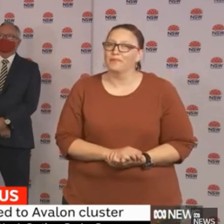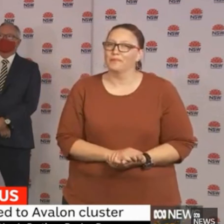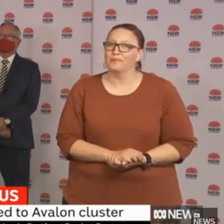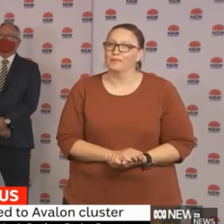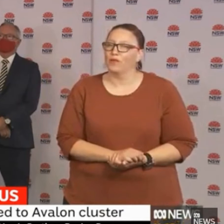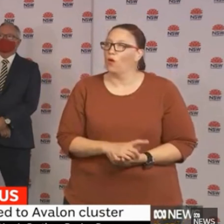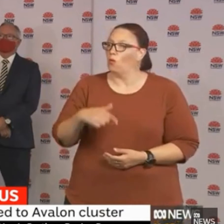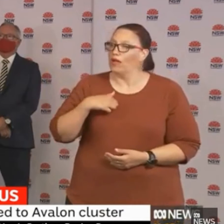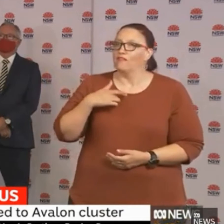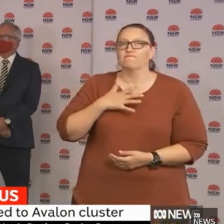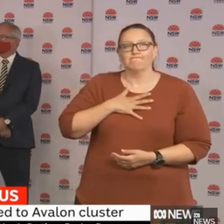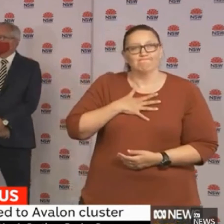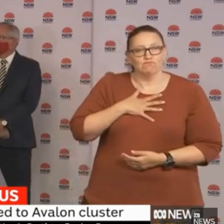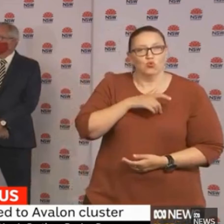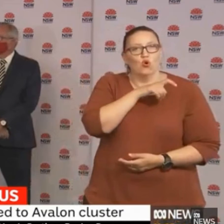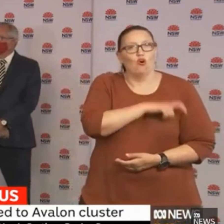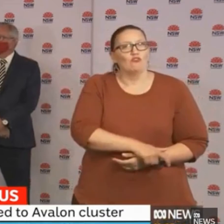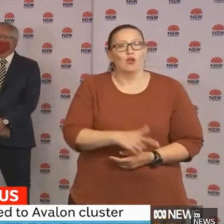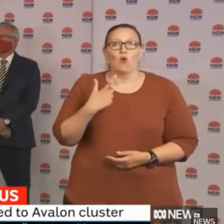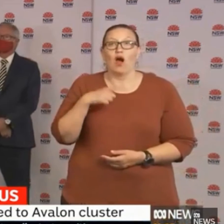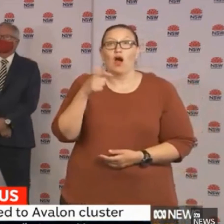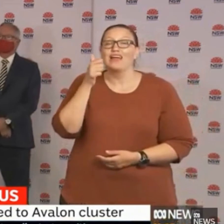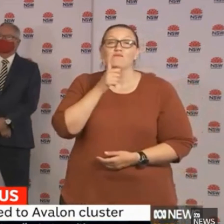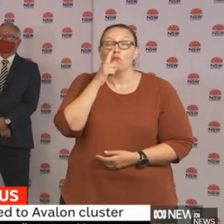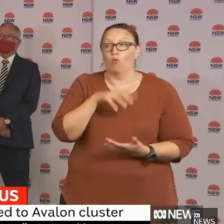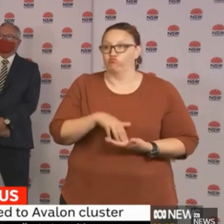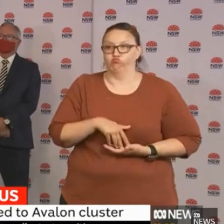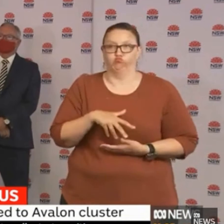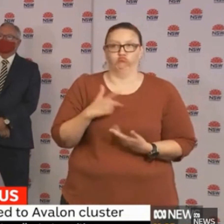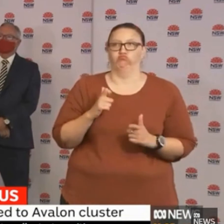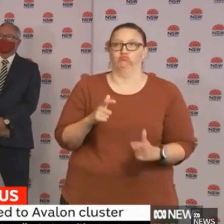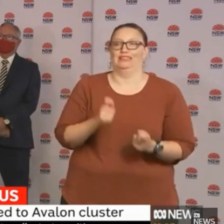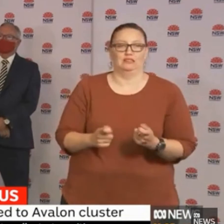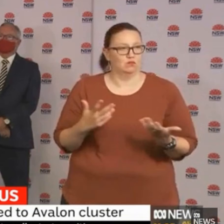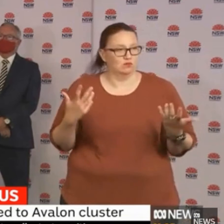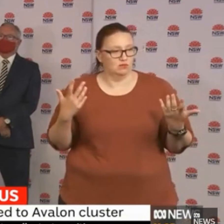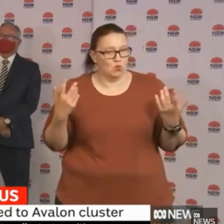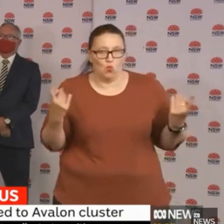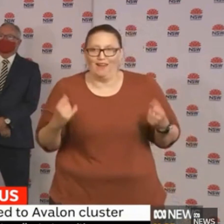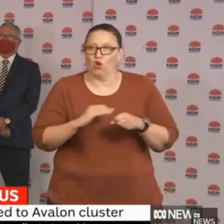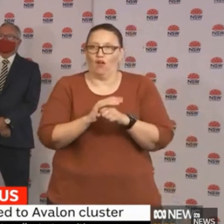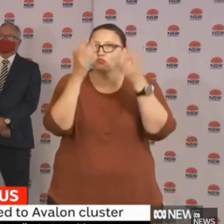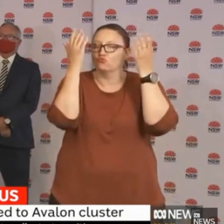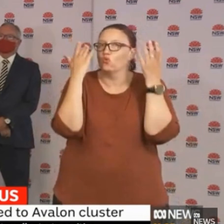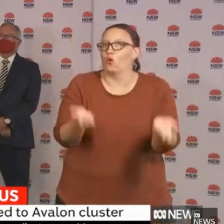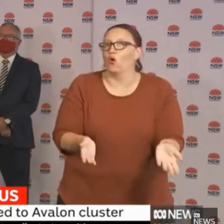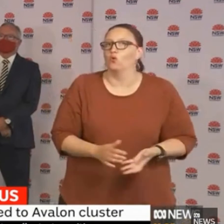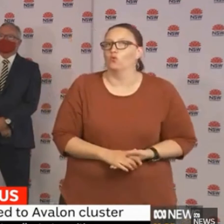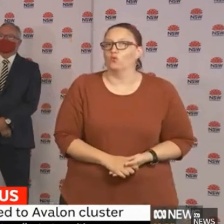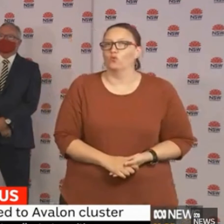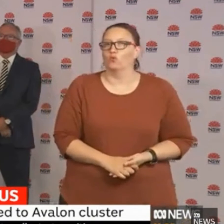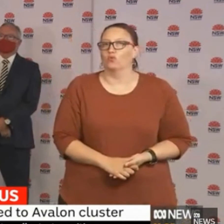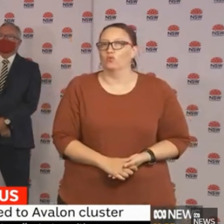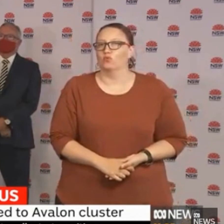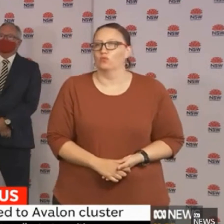what the status of people are more rapidly. I've talked to you before about the fact that getting people tested as